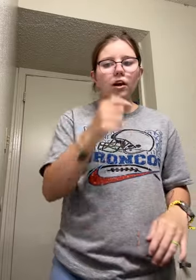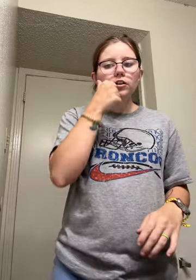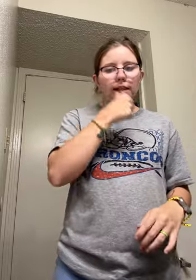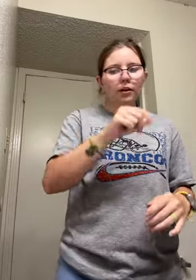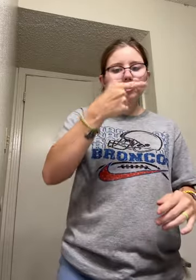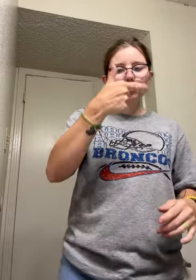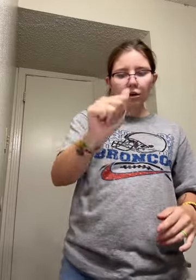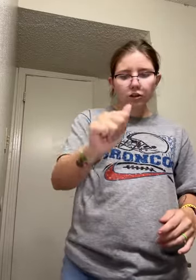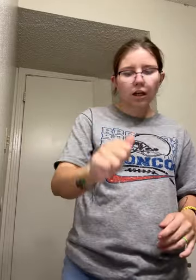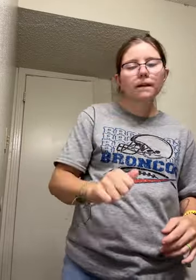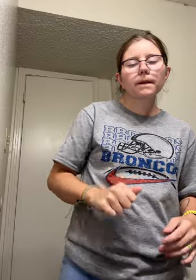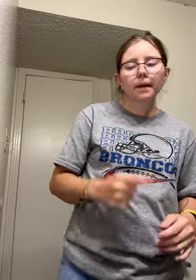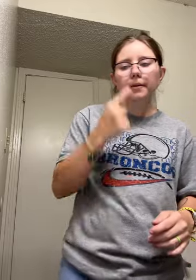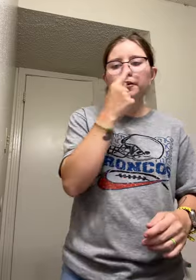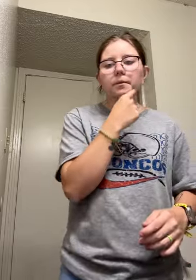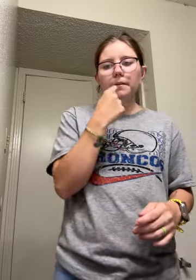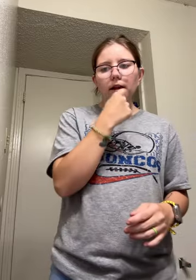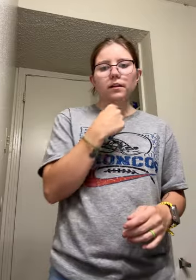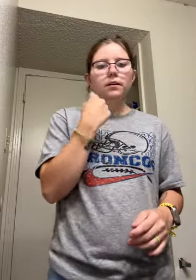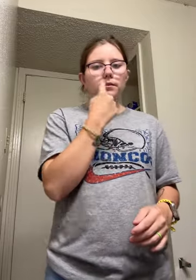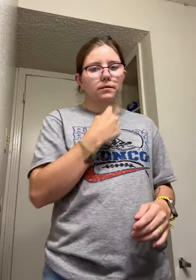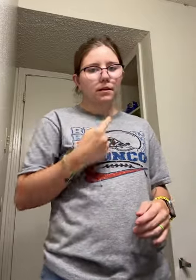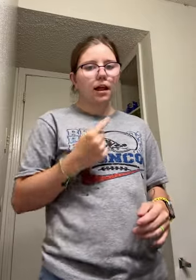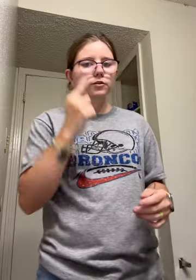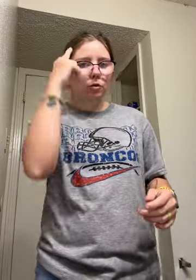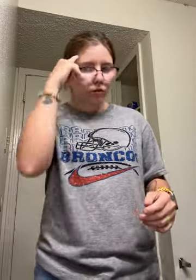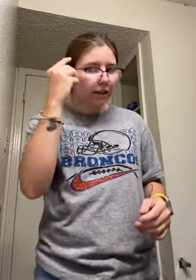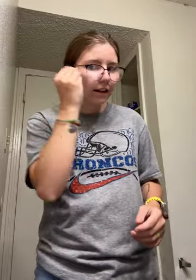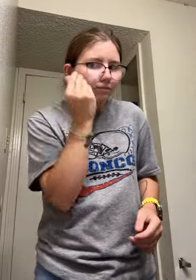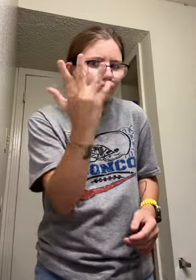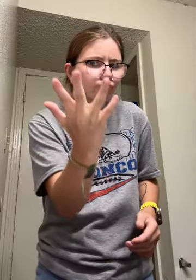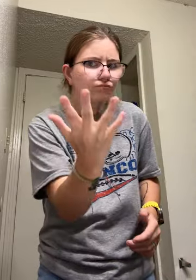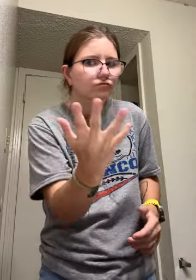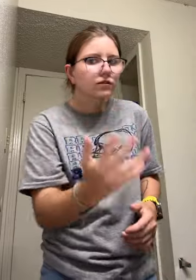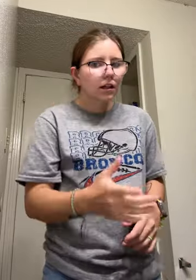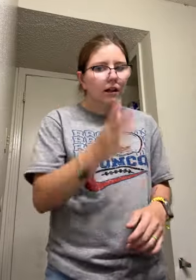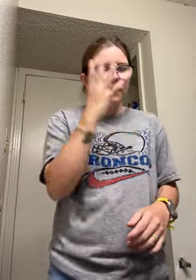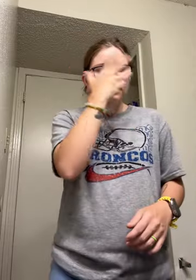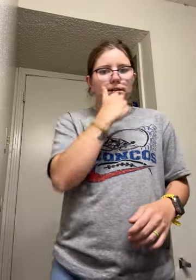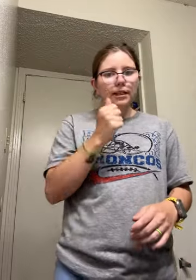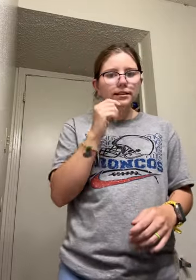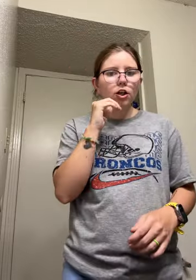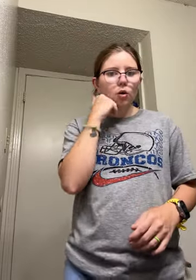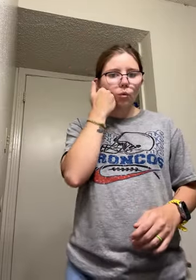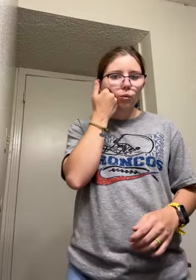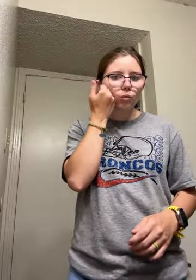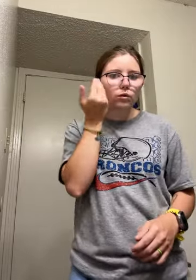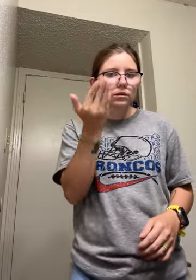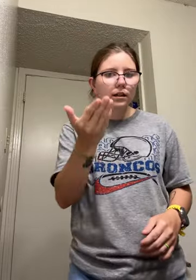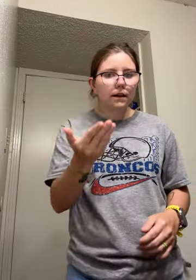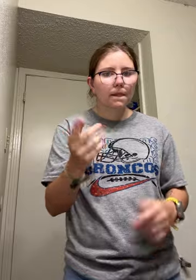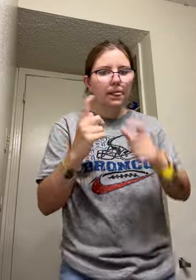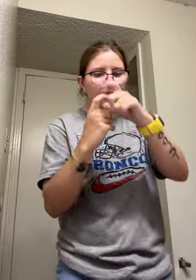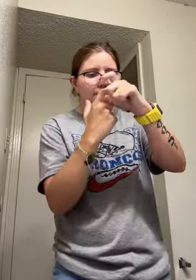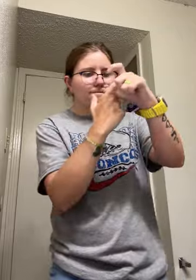down in Georgia. Came in her mouth. Man, I thought I told you. Met this beautiful sexy ho. She just ran across the border of